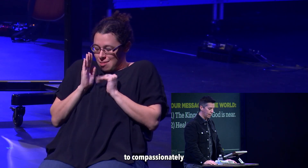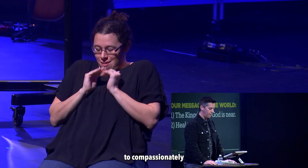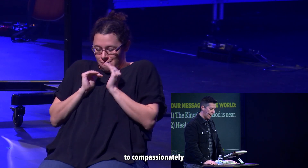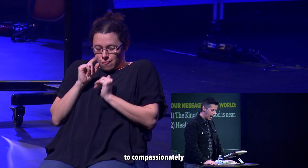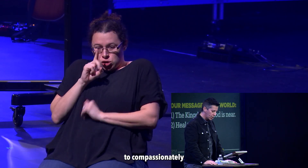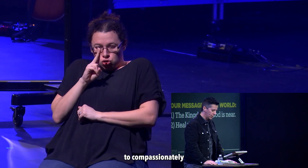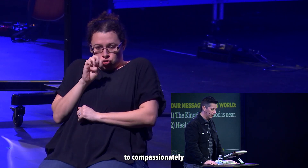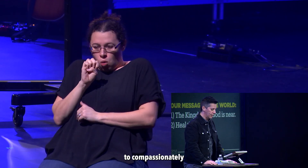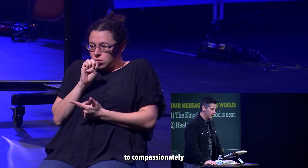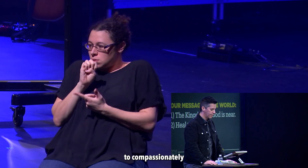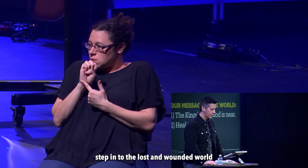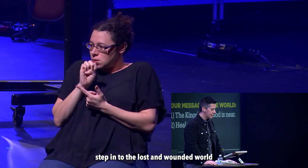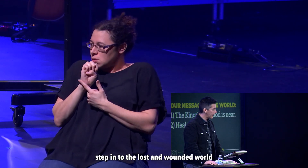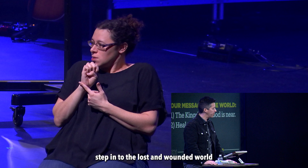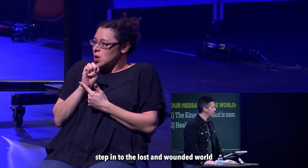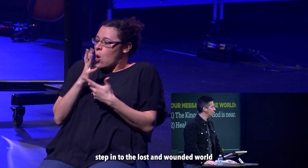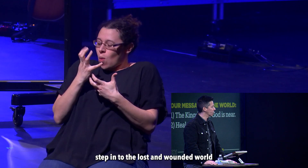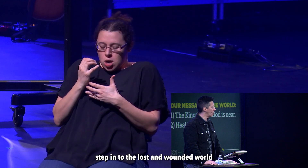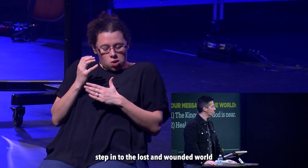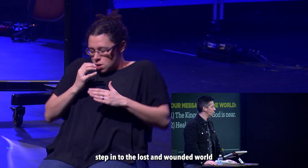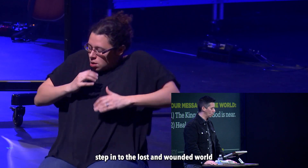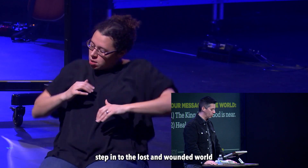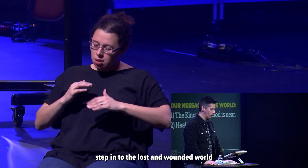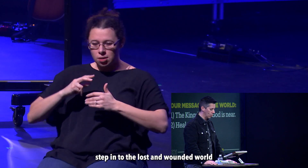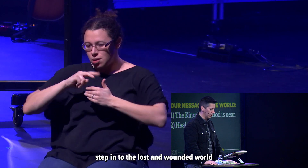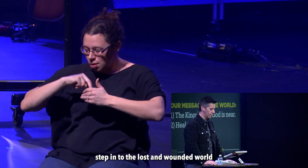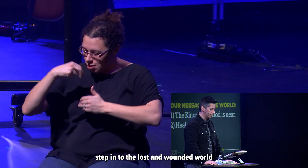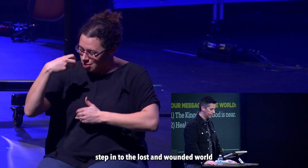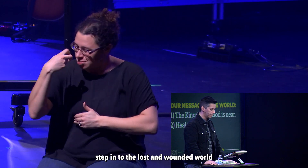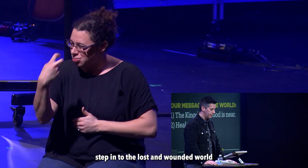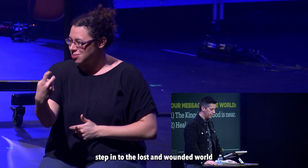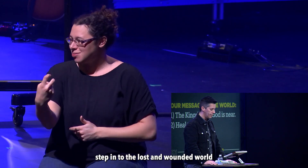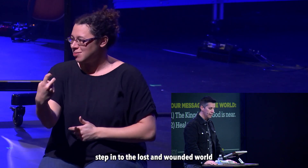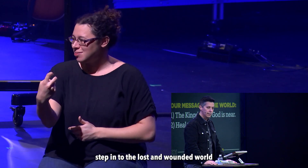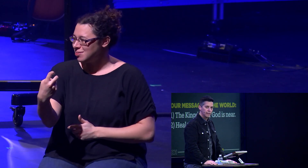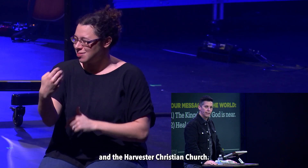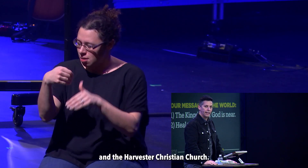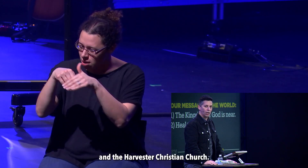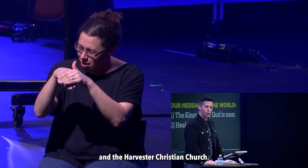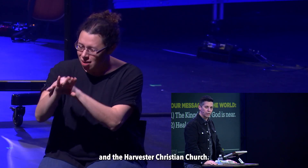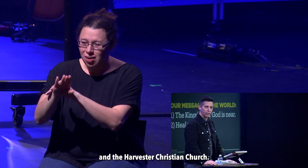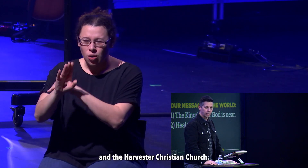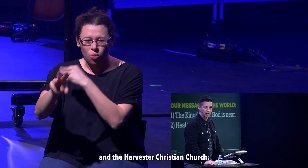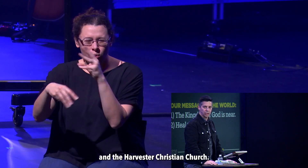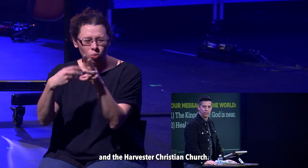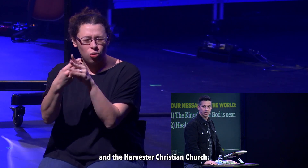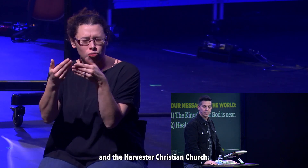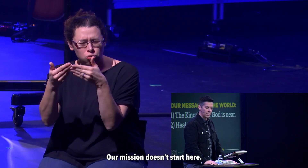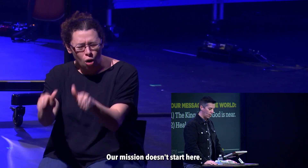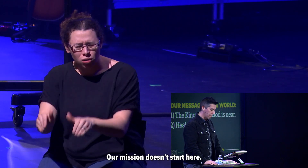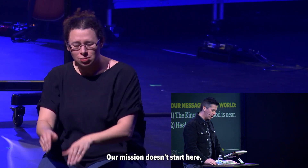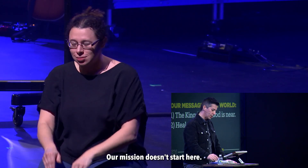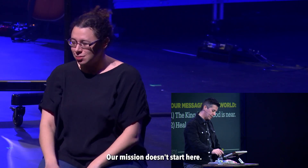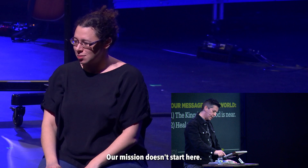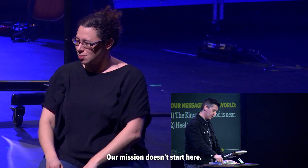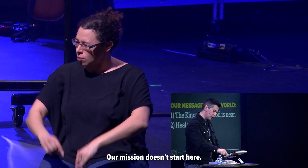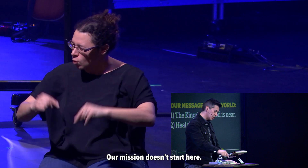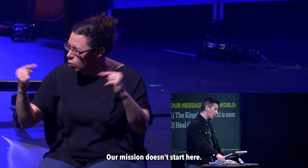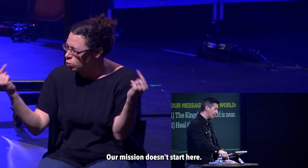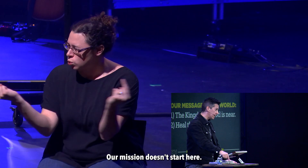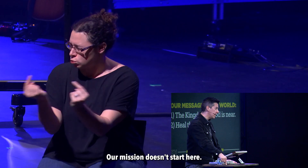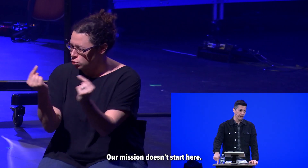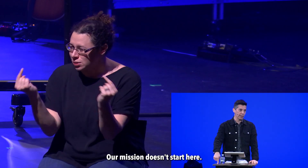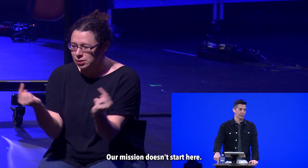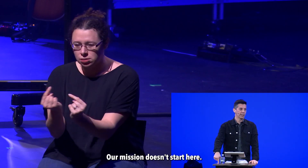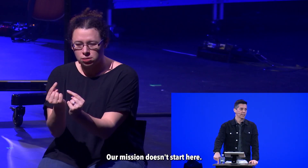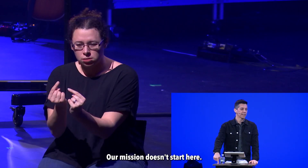to compassionately step into the lost and wounded world. And at Harvester Christian Church, our mission doesn't